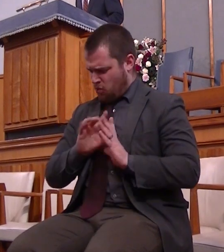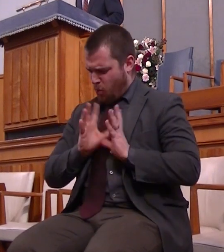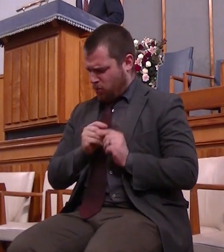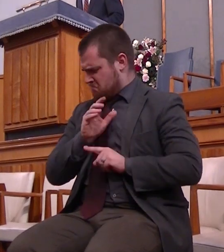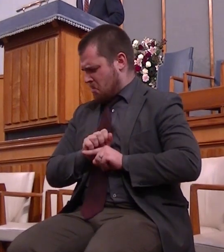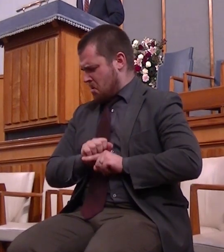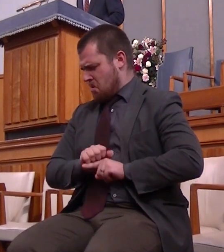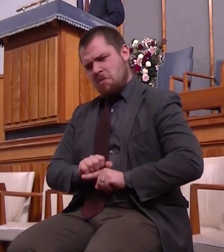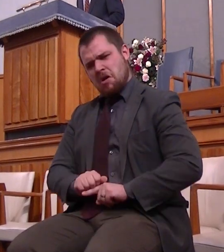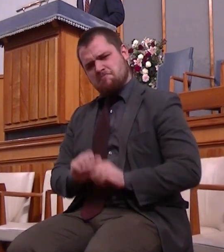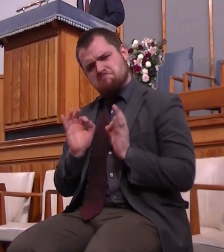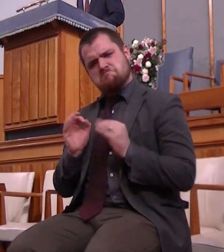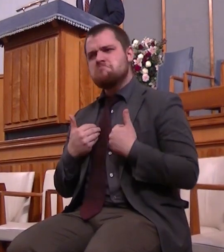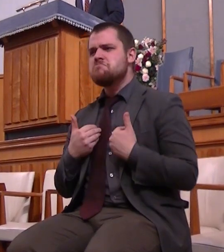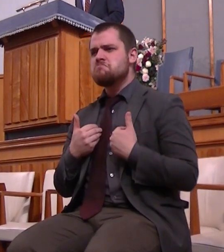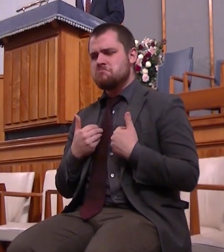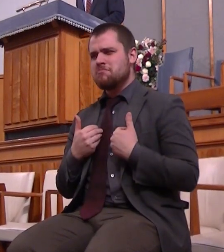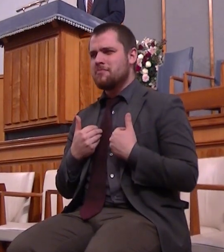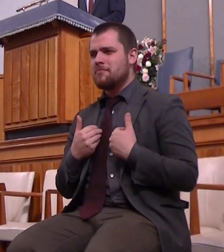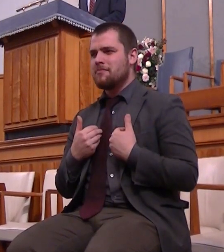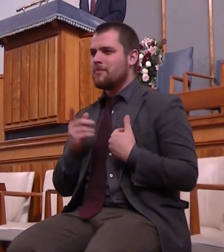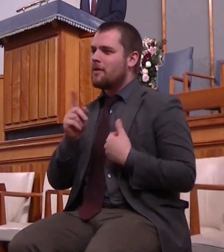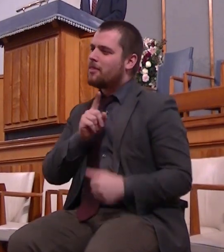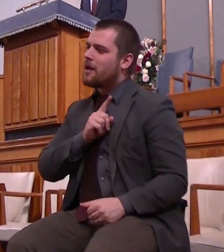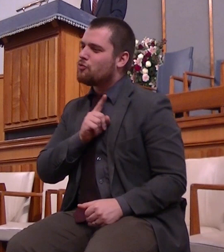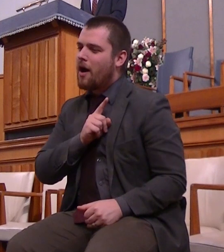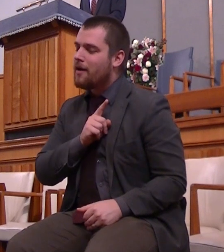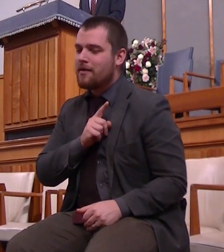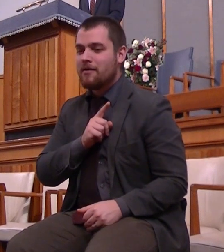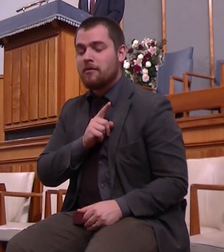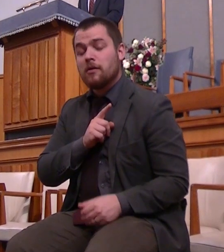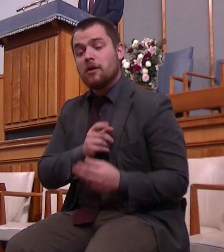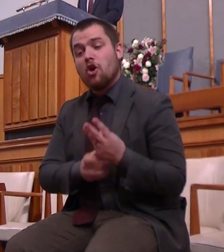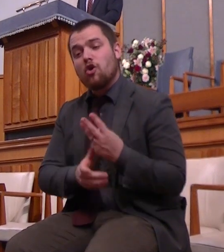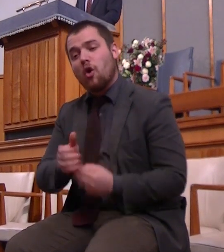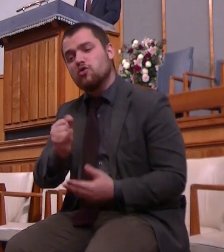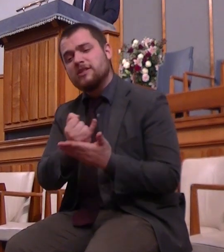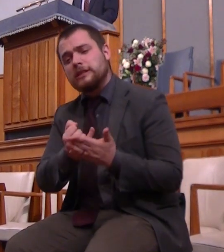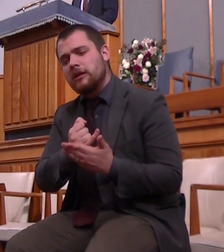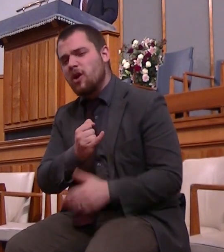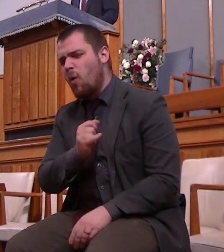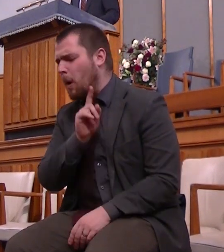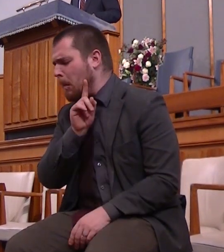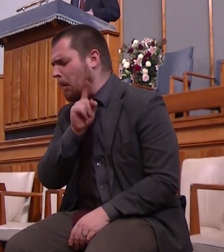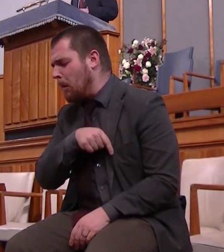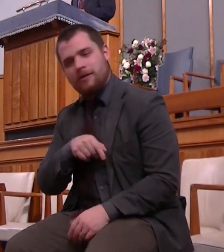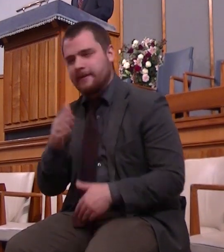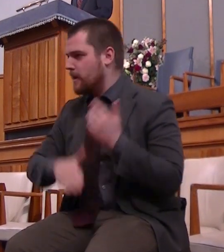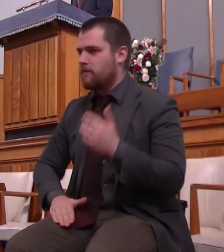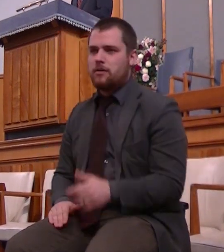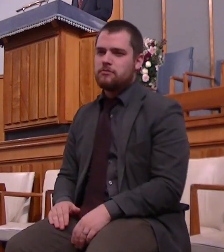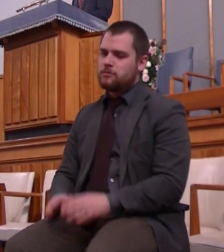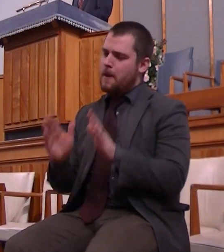will never let you off sin. Without repentance, without the Saviour suffering for your sin on